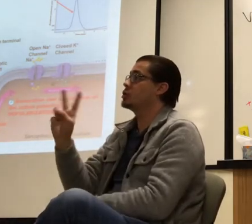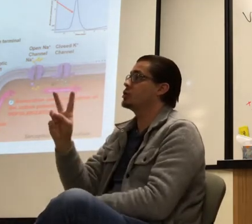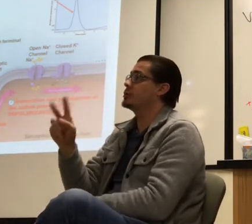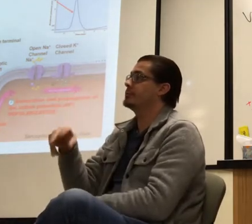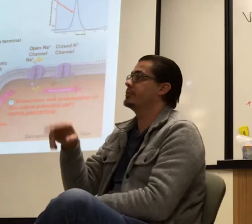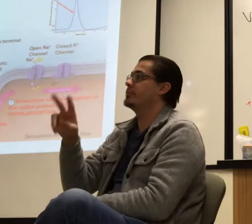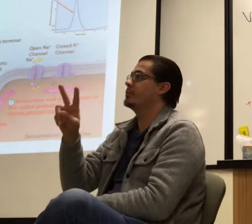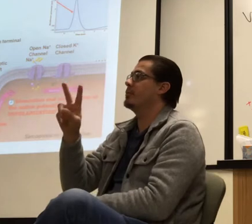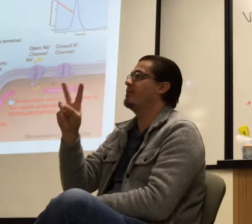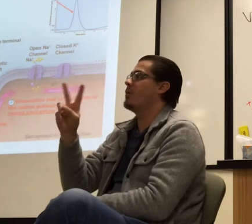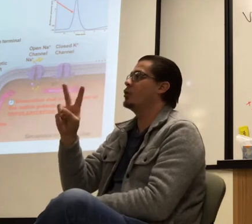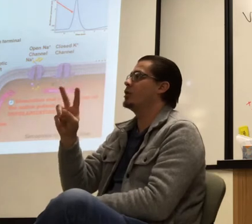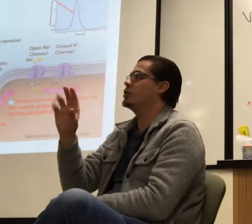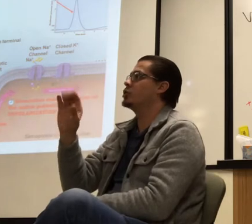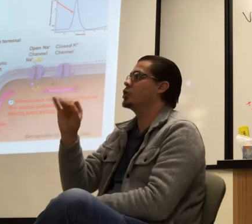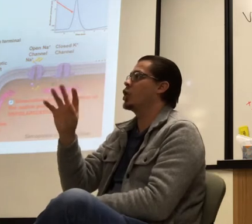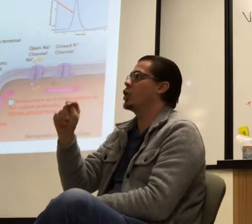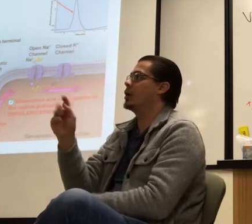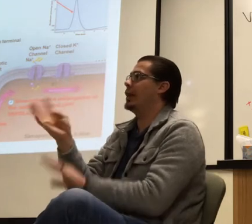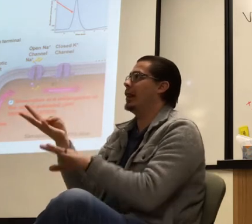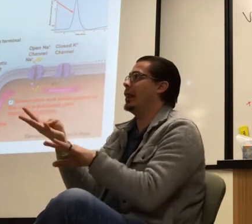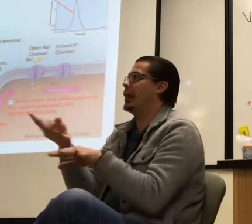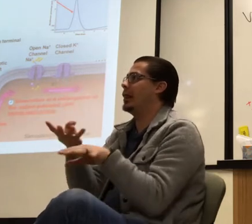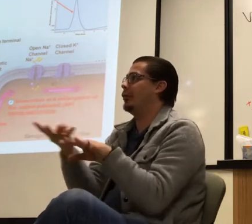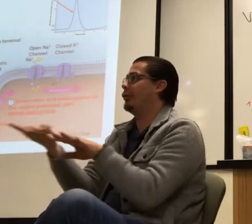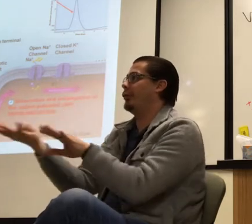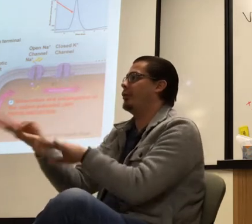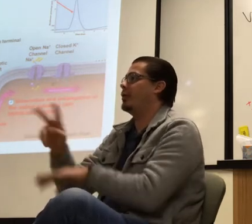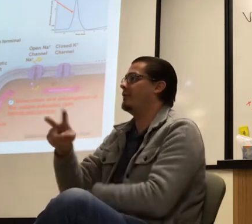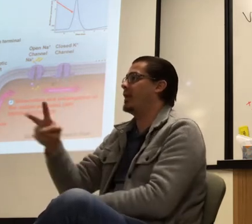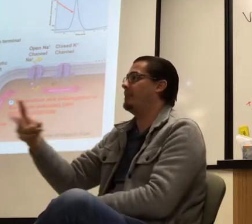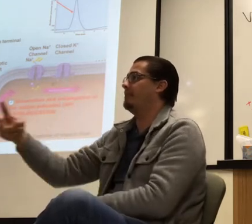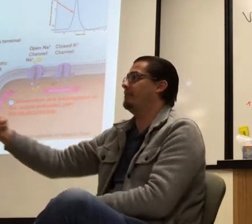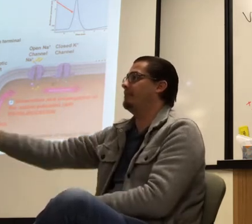ions form here. This all flips.